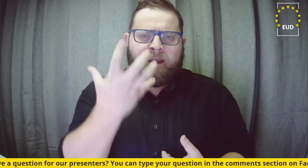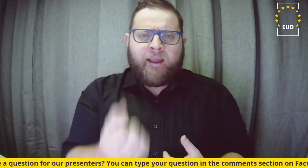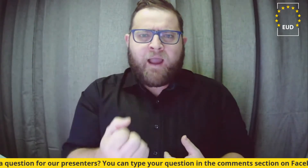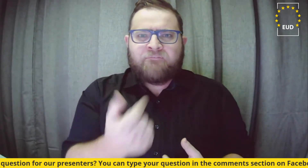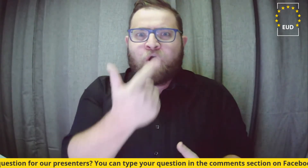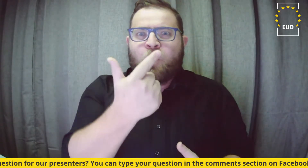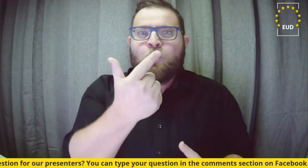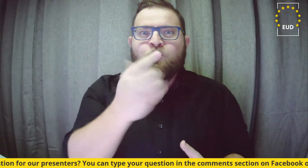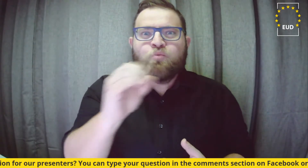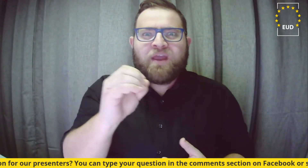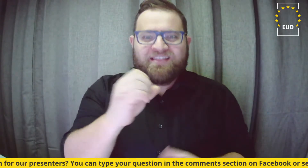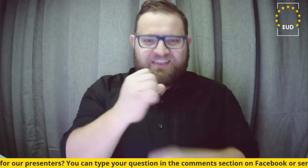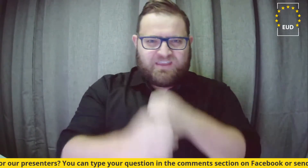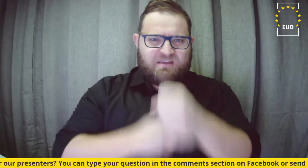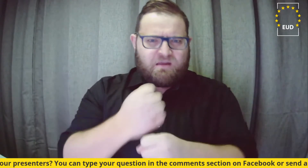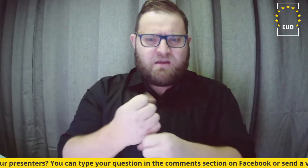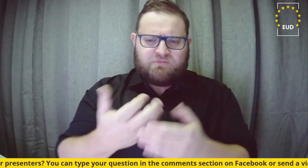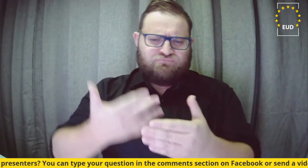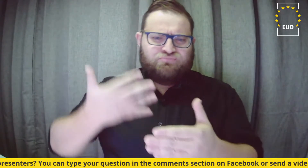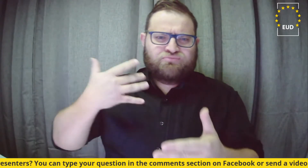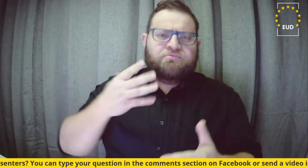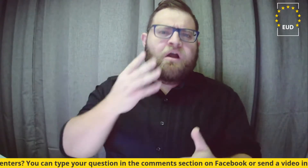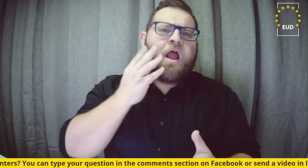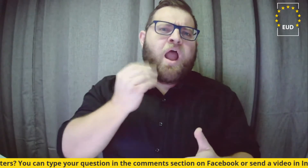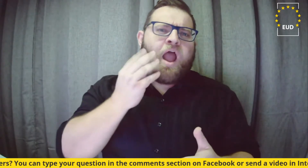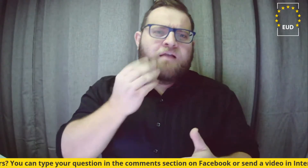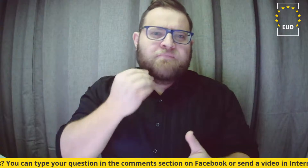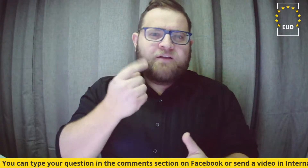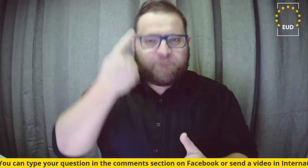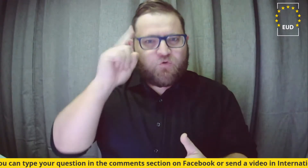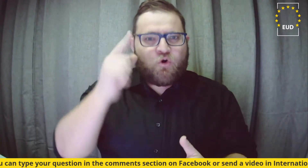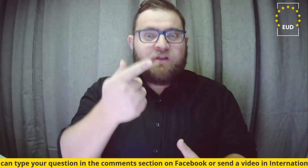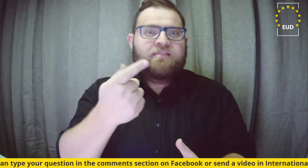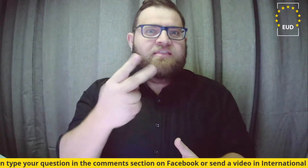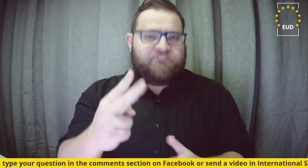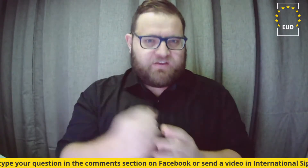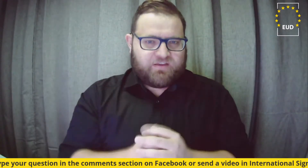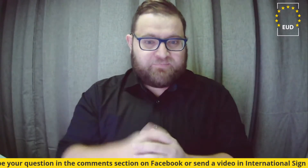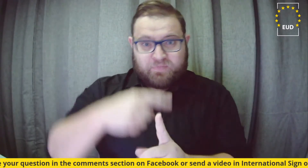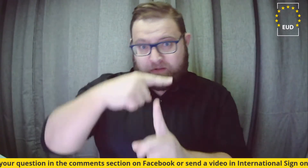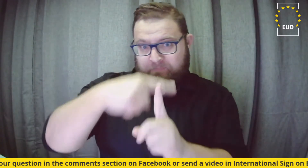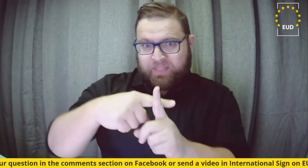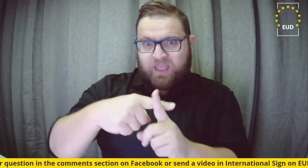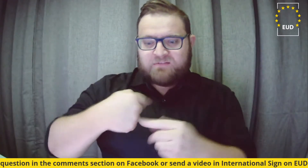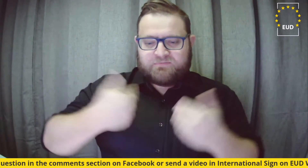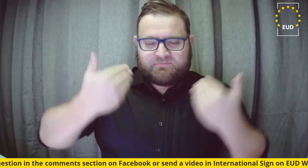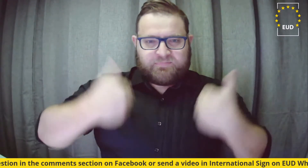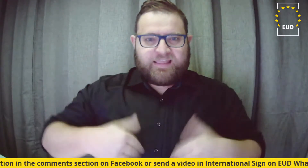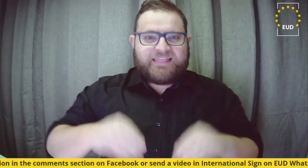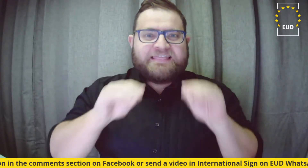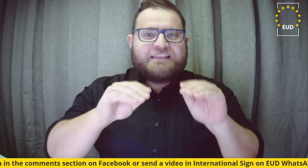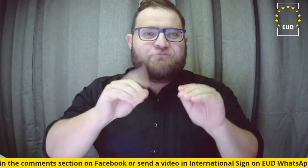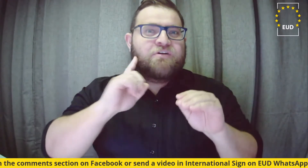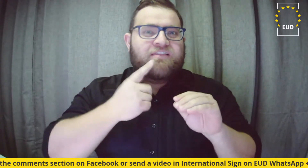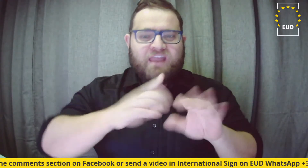I'll start by introducing myself. My name is Bojan. I have 20 years experience working for